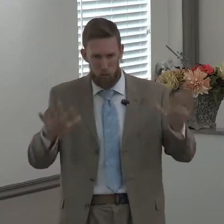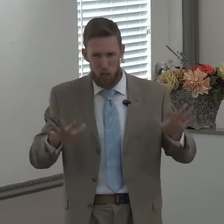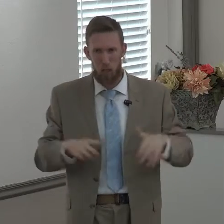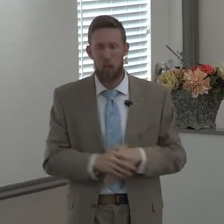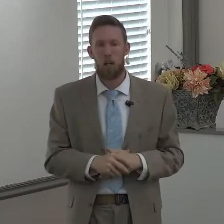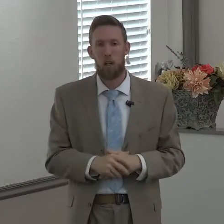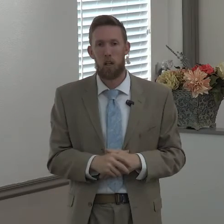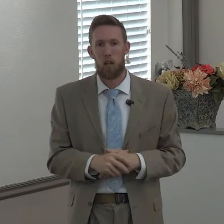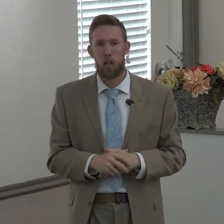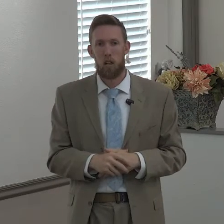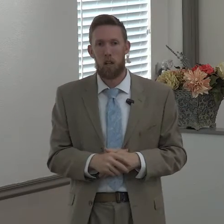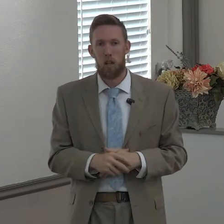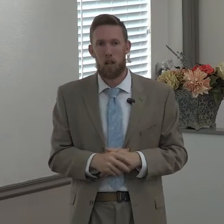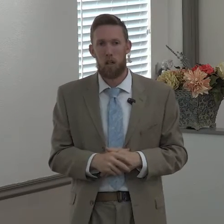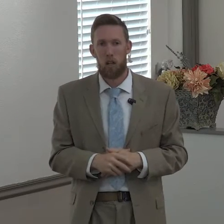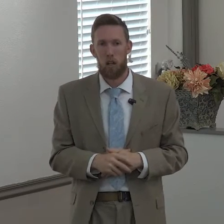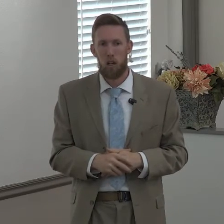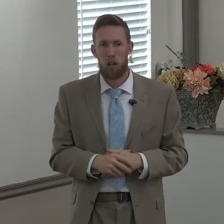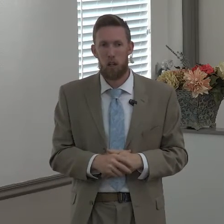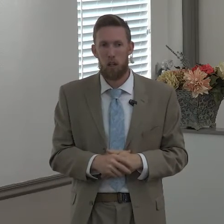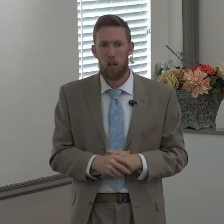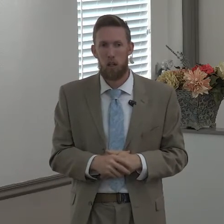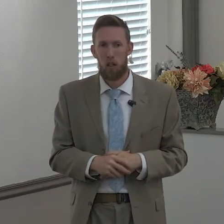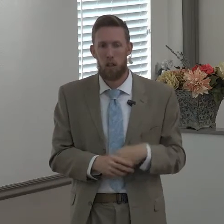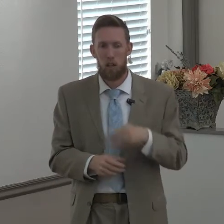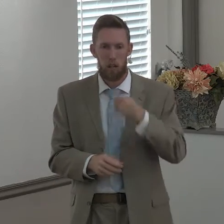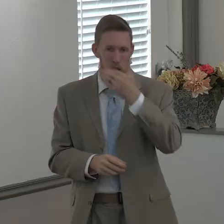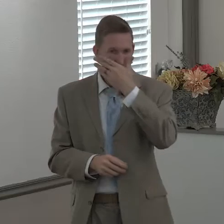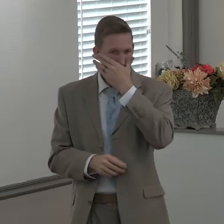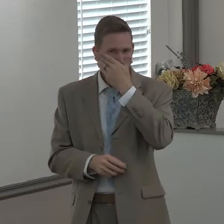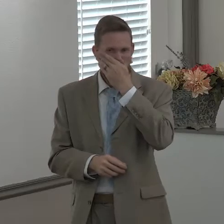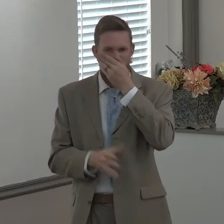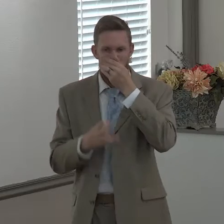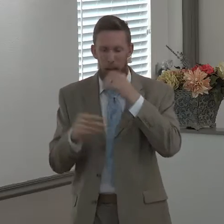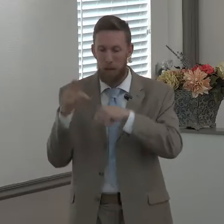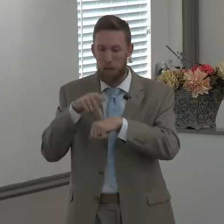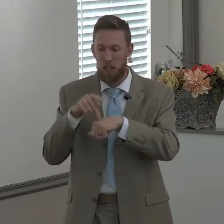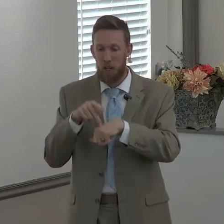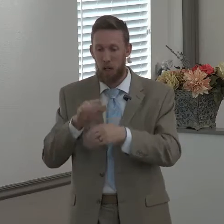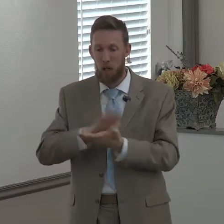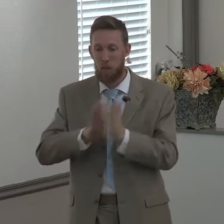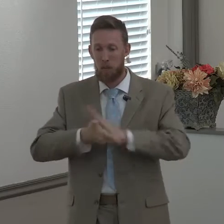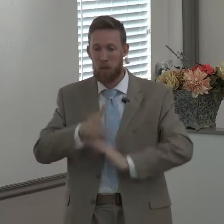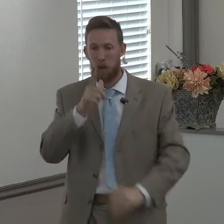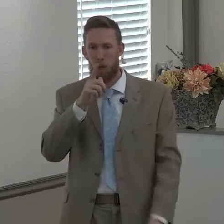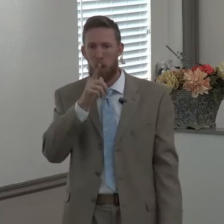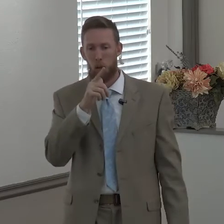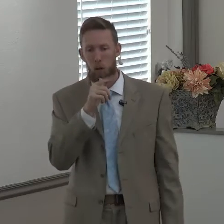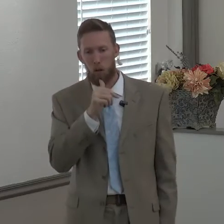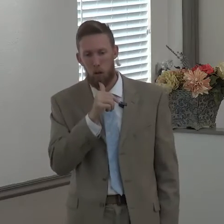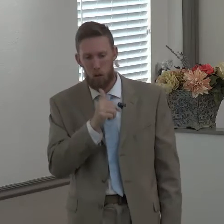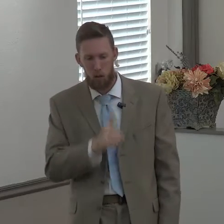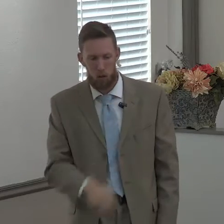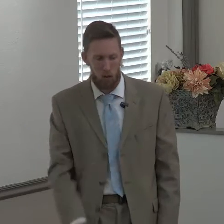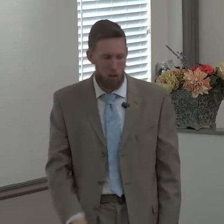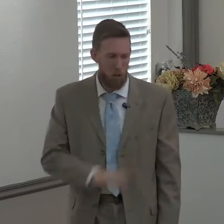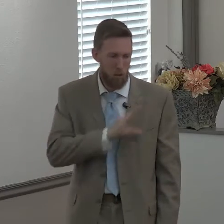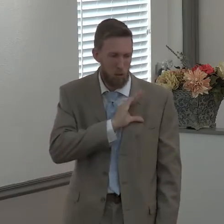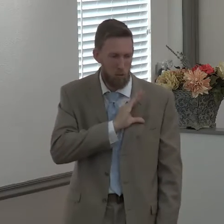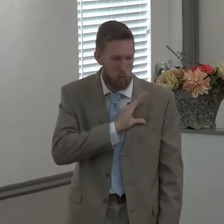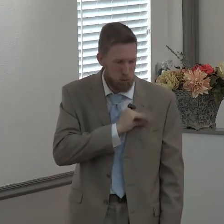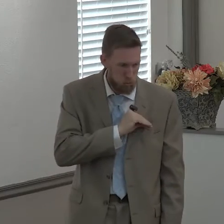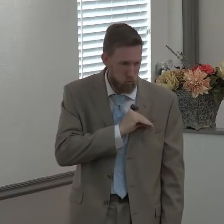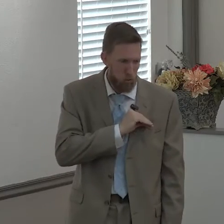And in his disappointment, listen, let's ask ourselves this question. How many